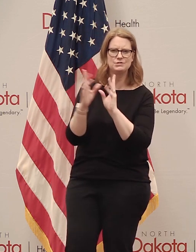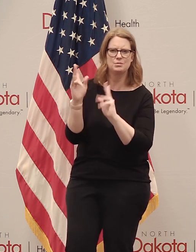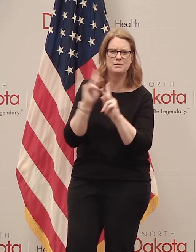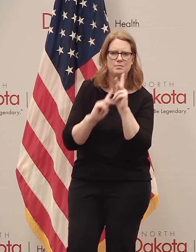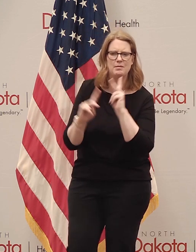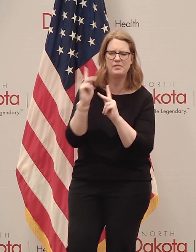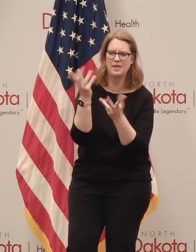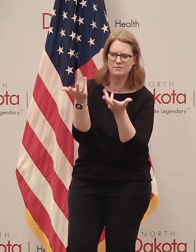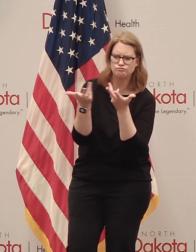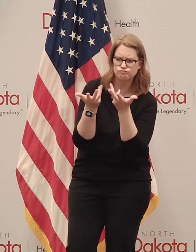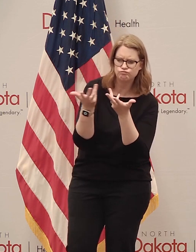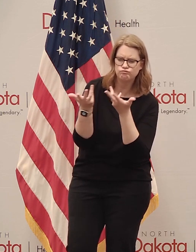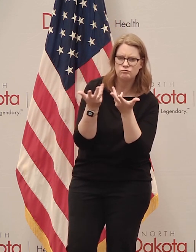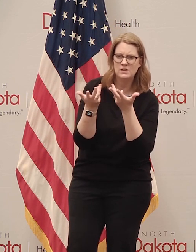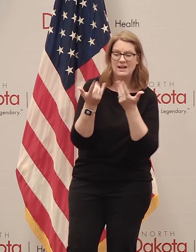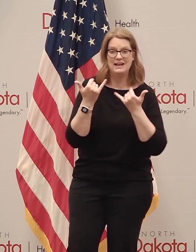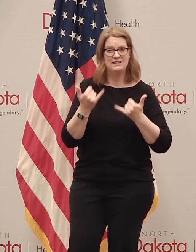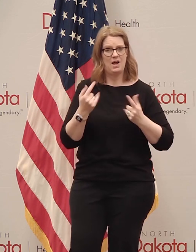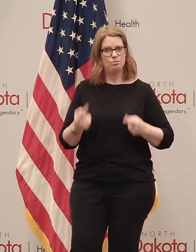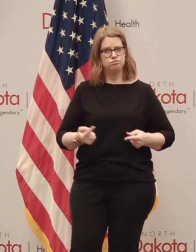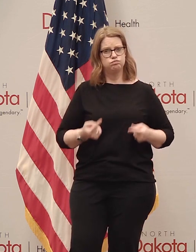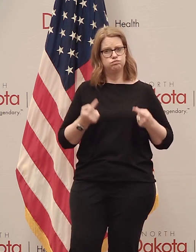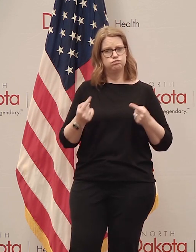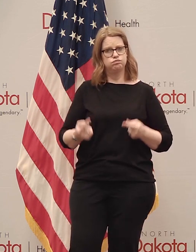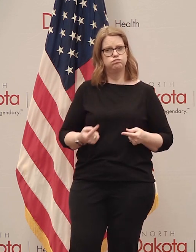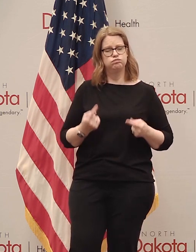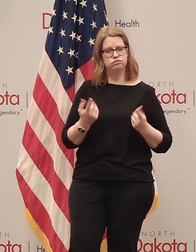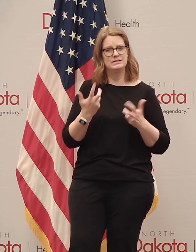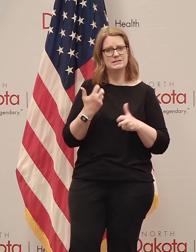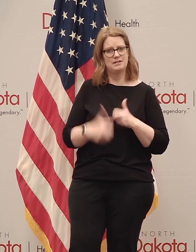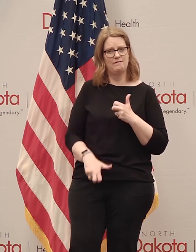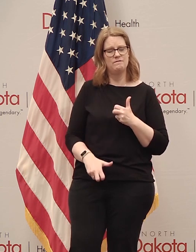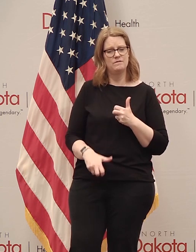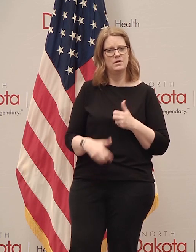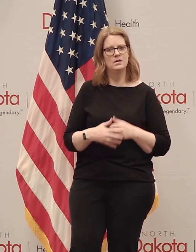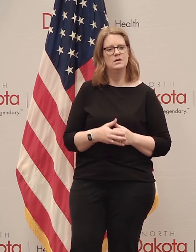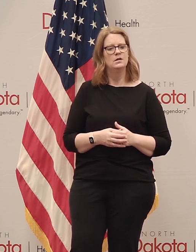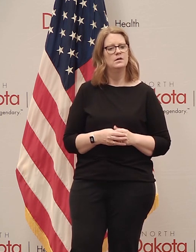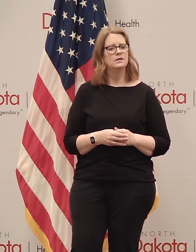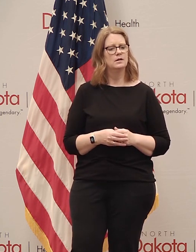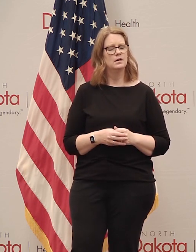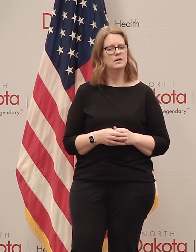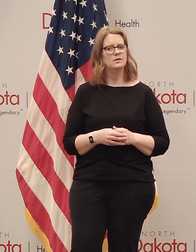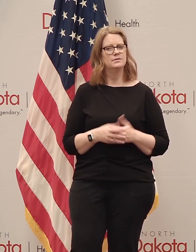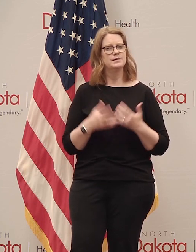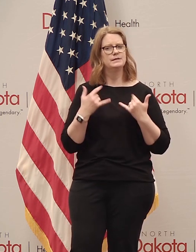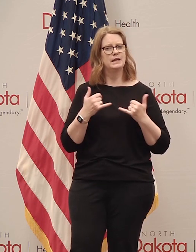that's being challenged right now. That's why today we're talking about it on the